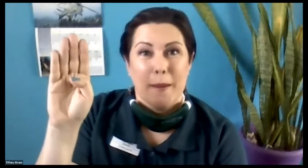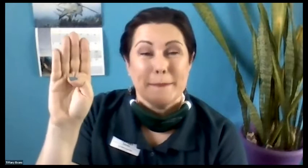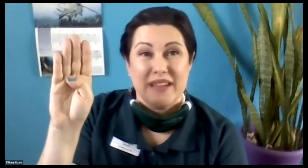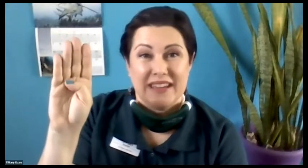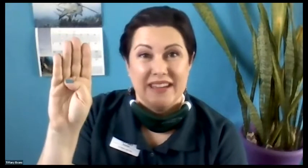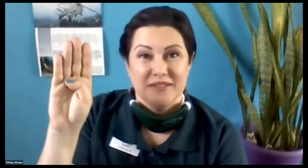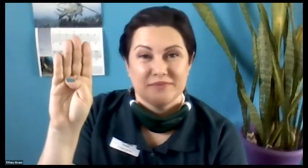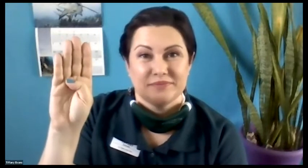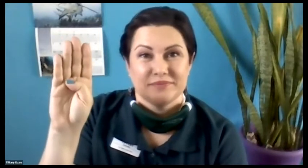B,